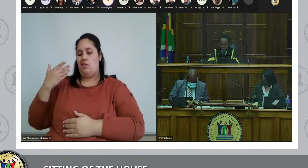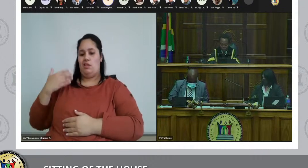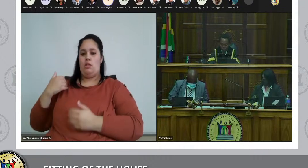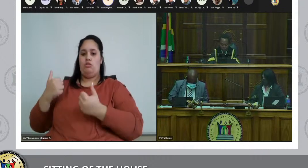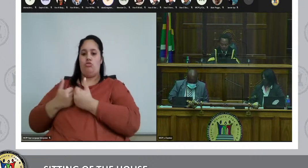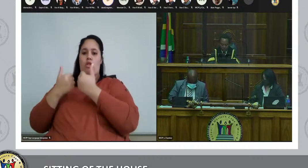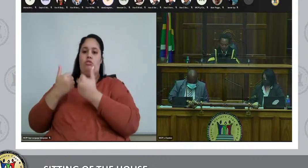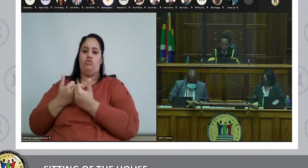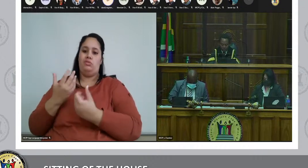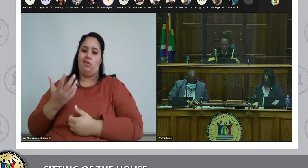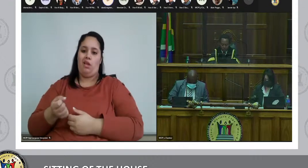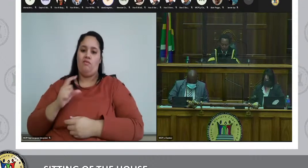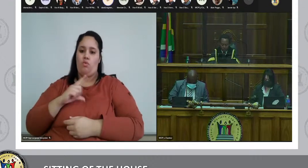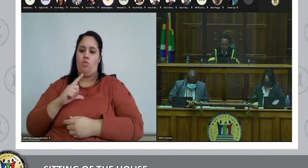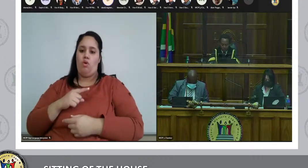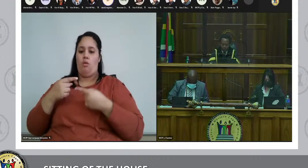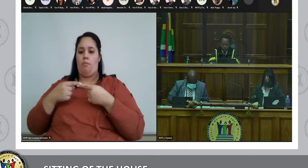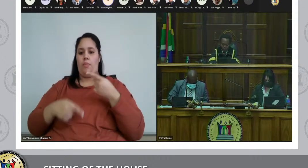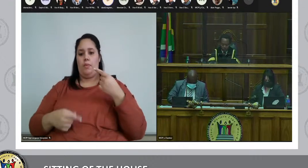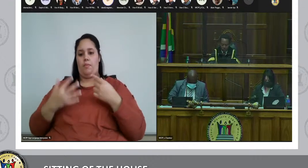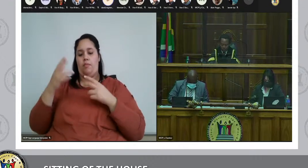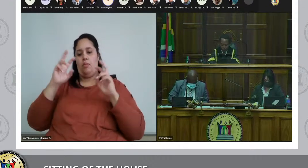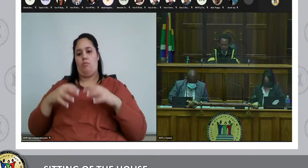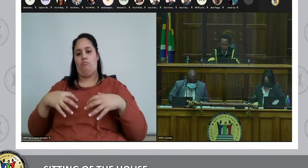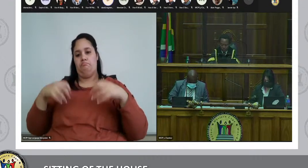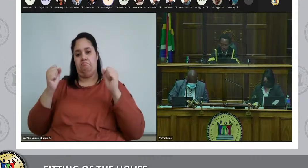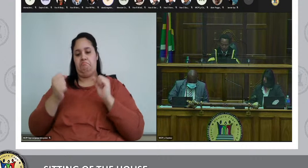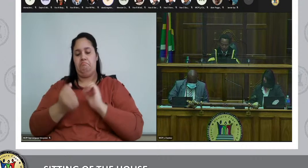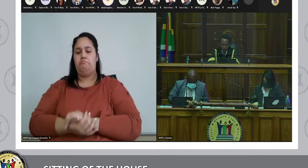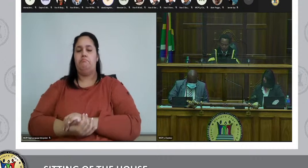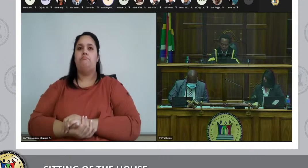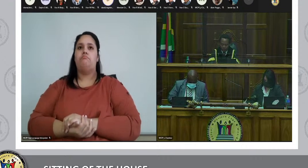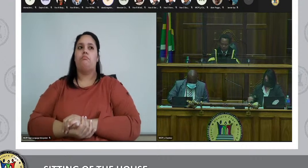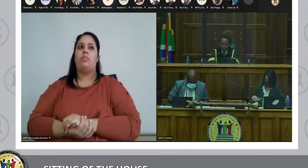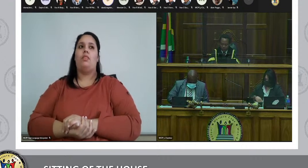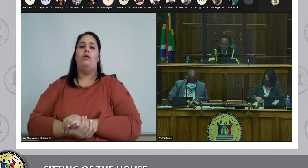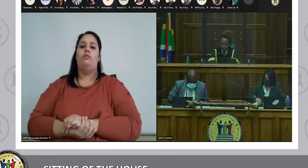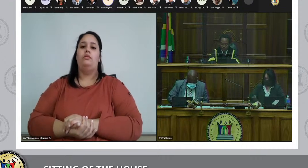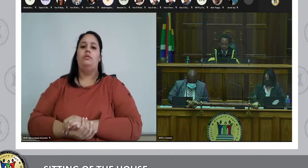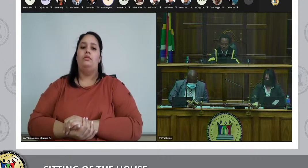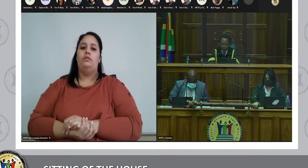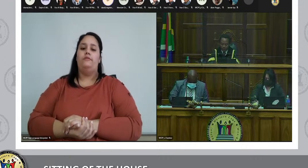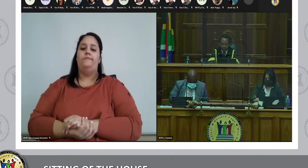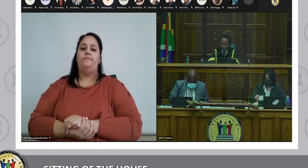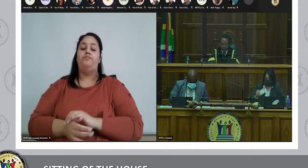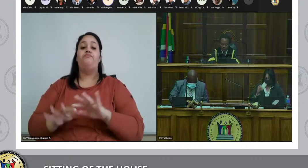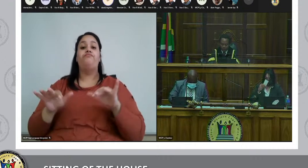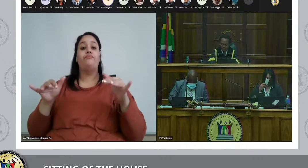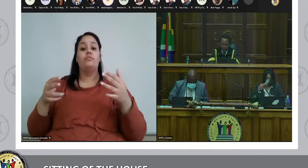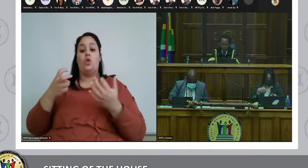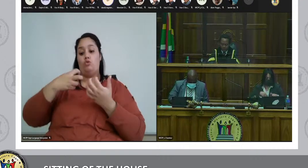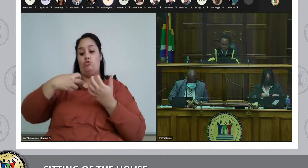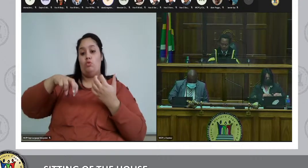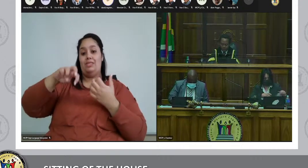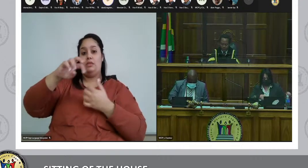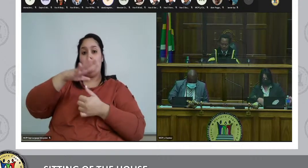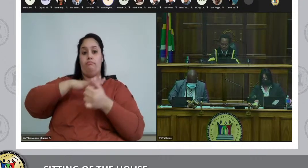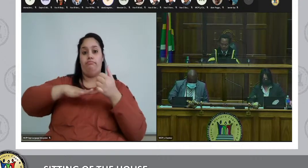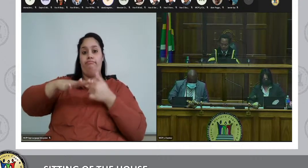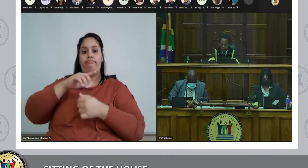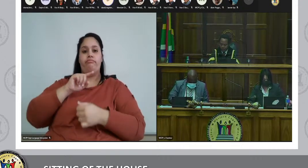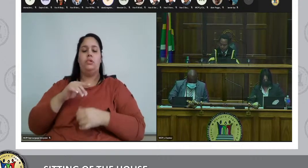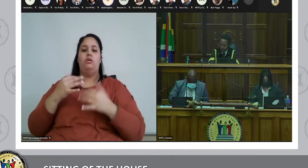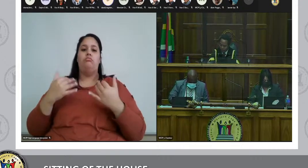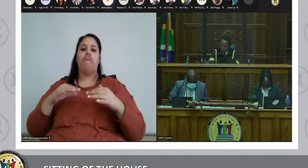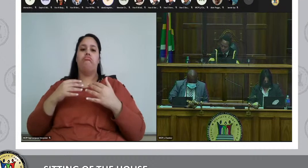with connectivity. Speaker, there's no doubt, of course, that the tourism industry has been one